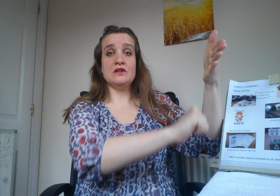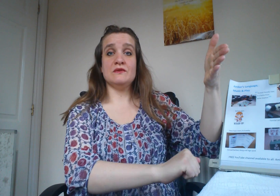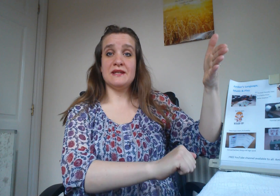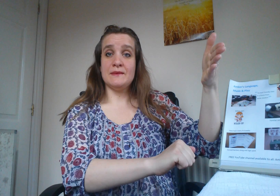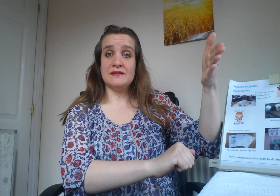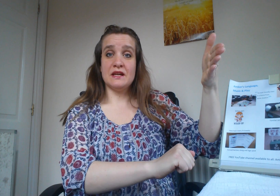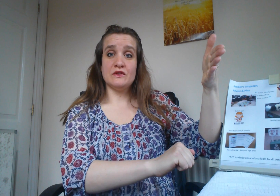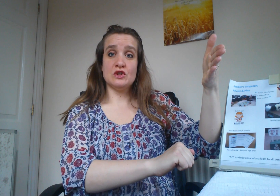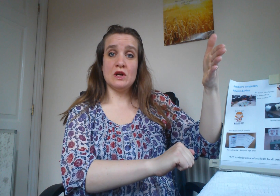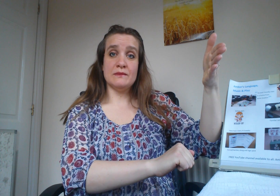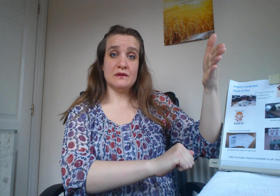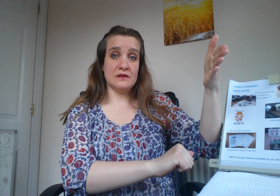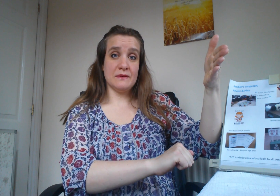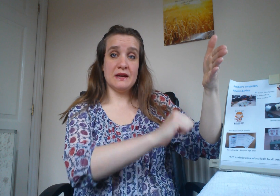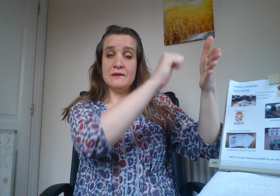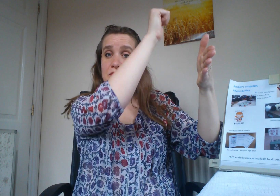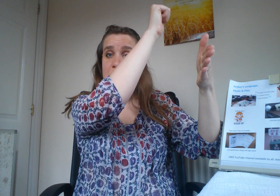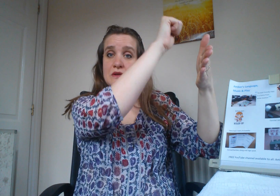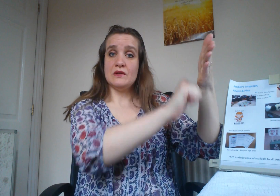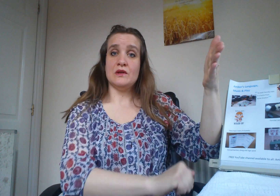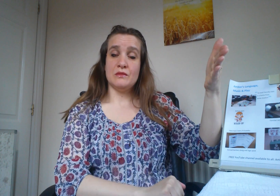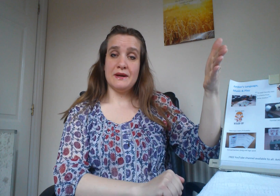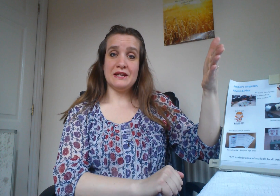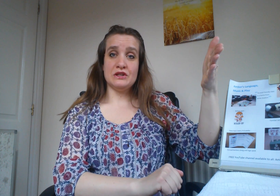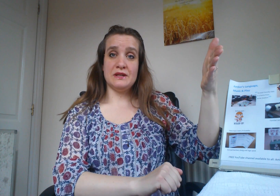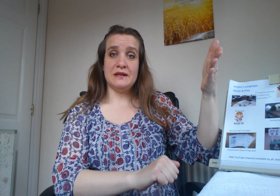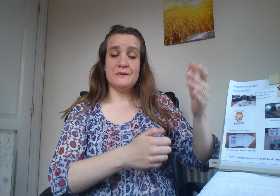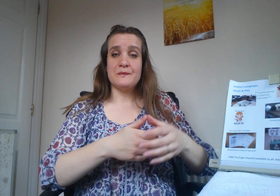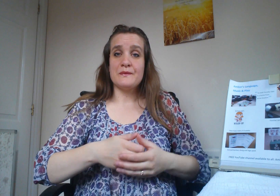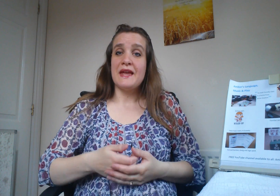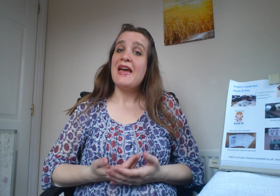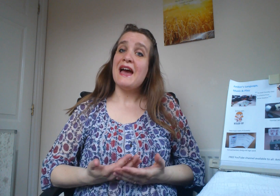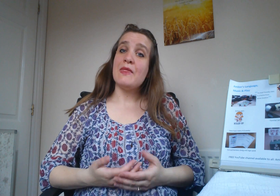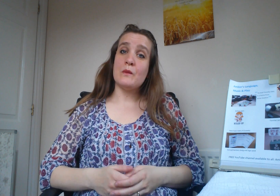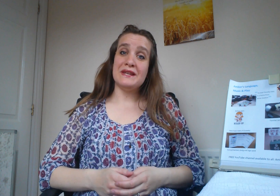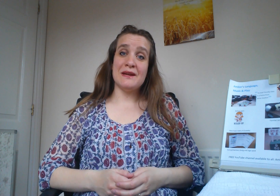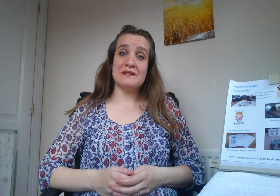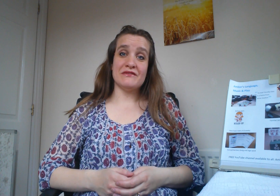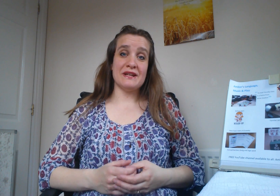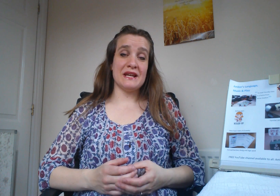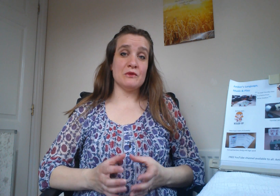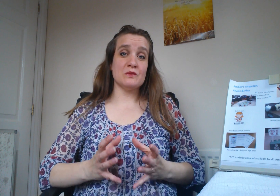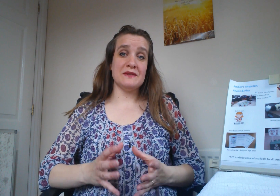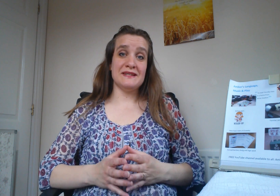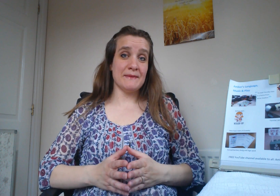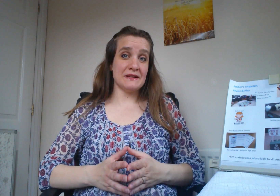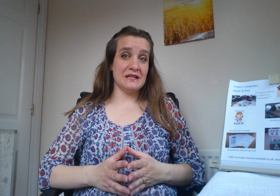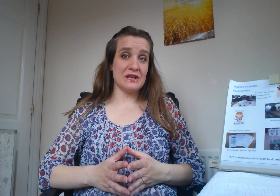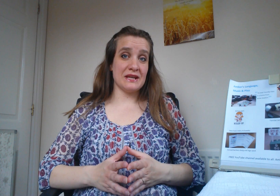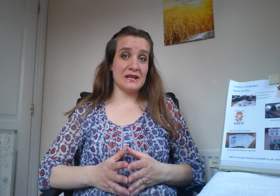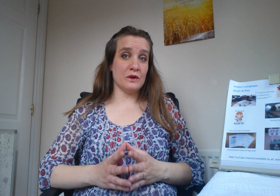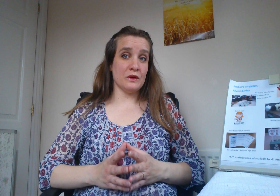to, same as a sign for shop, to buy. Pour acheter, and then we name the different animals and we sing about each animal one at a